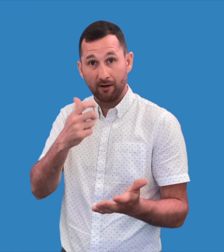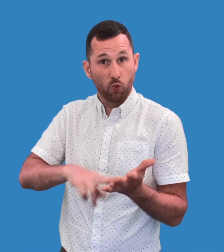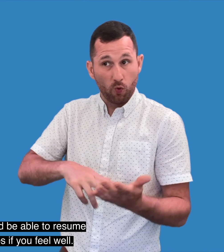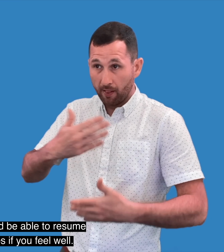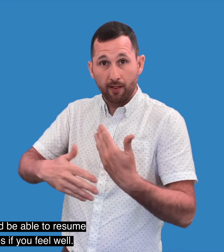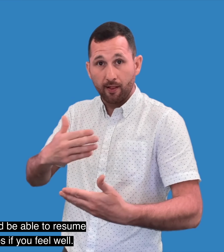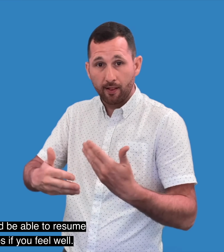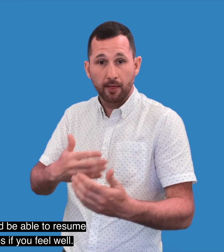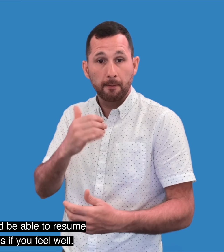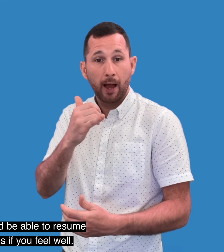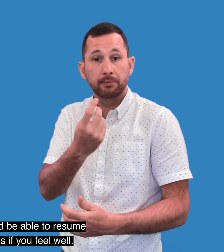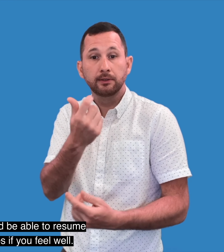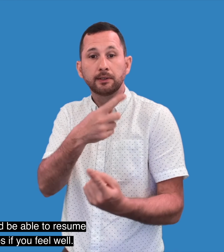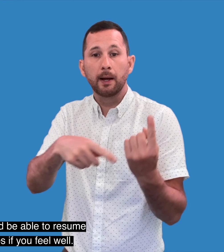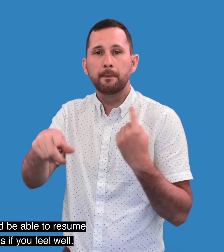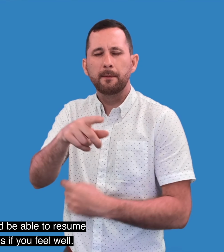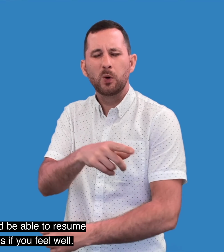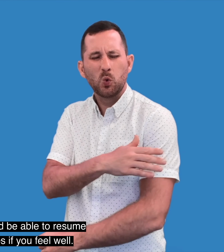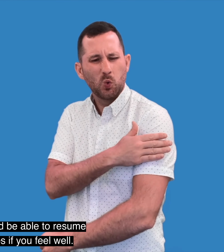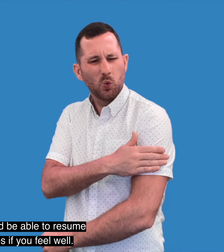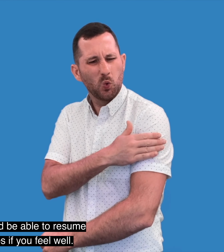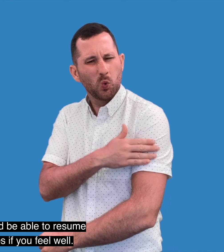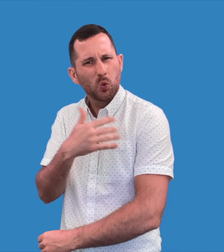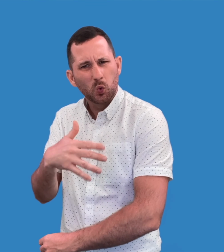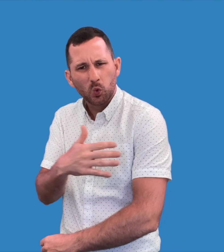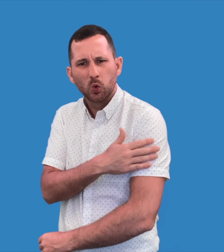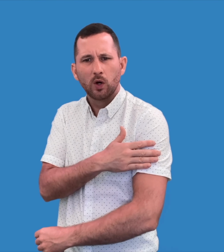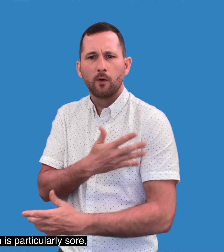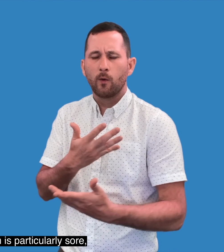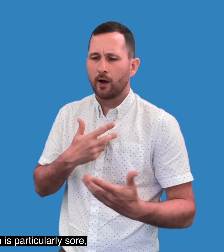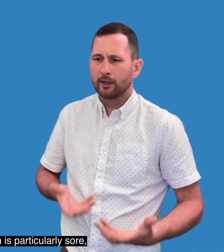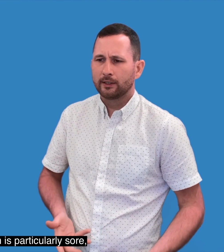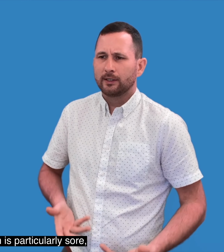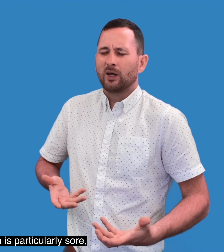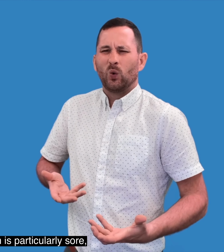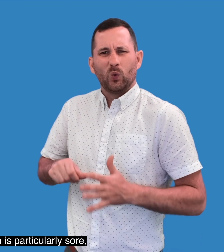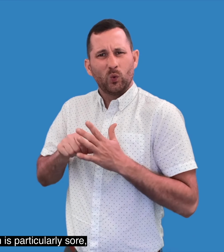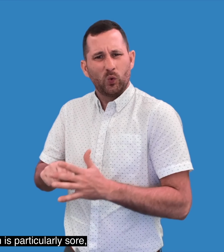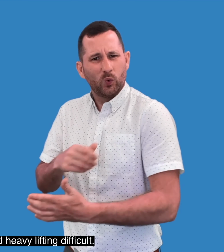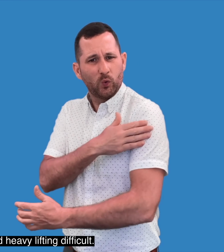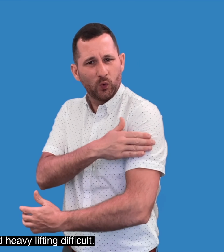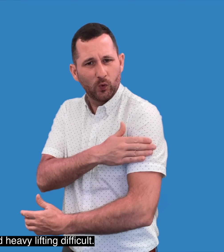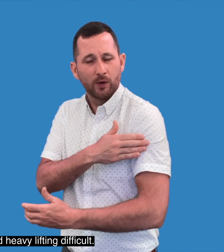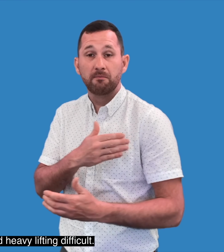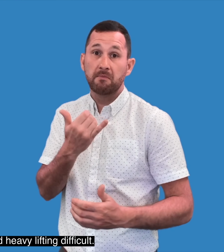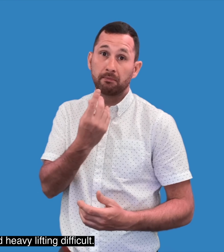You should be able to resume activities if you feel well. If your arm is particularly sore, you may find heavy